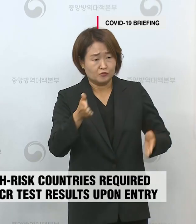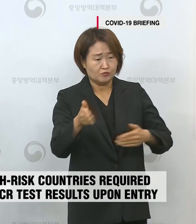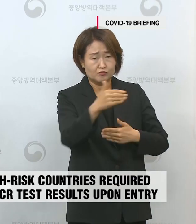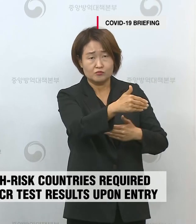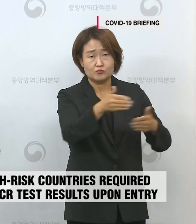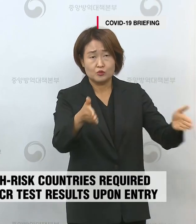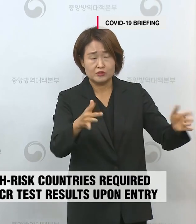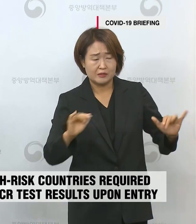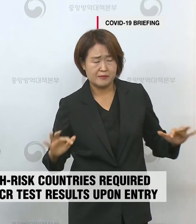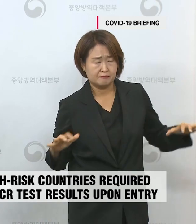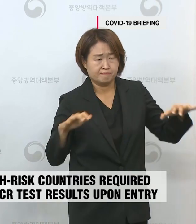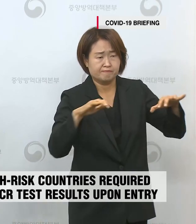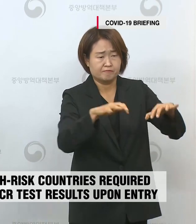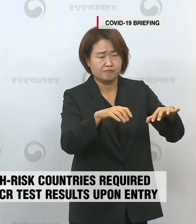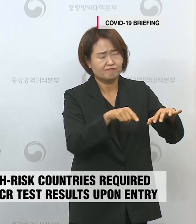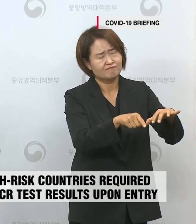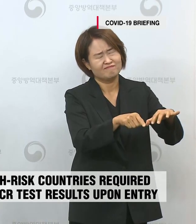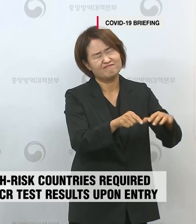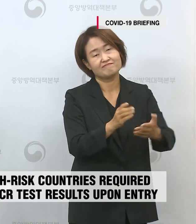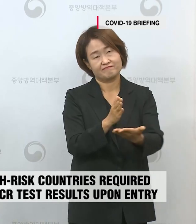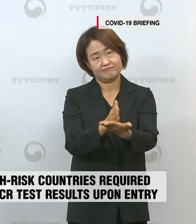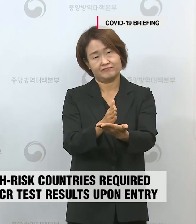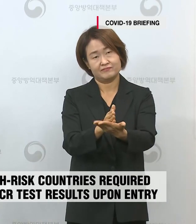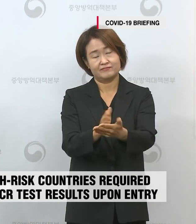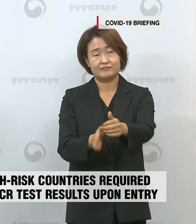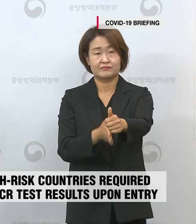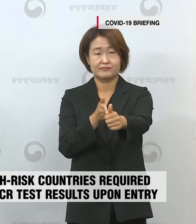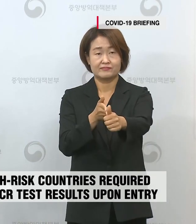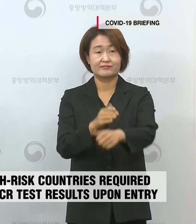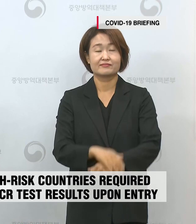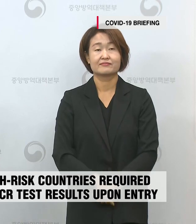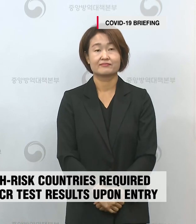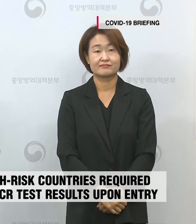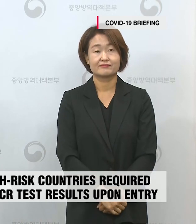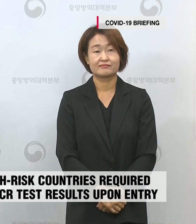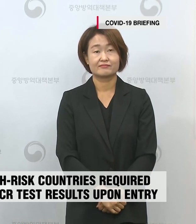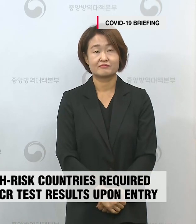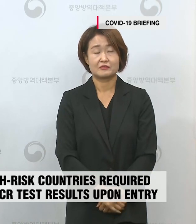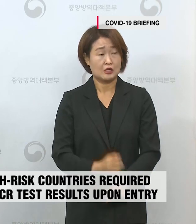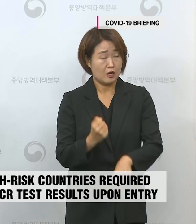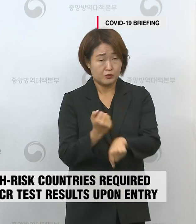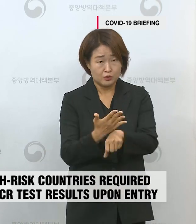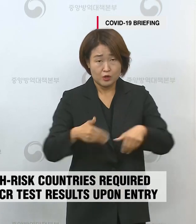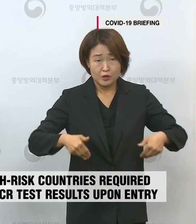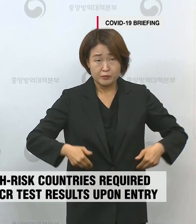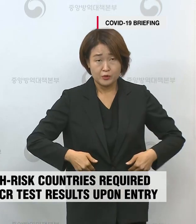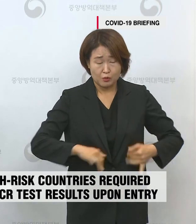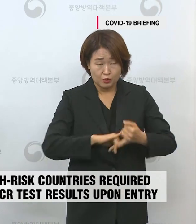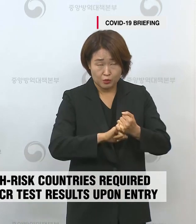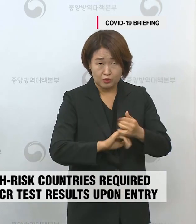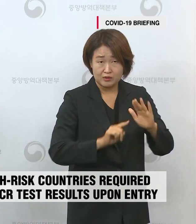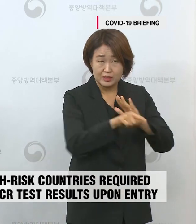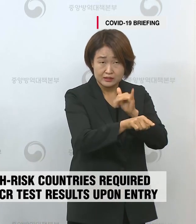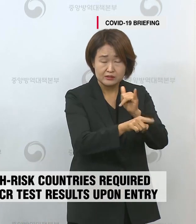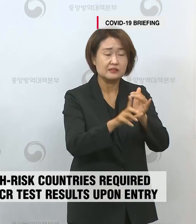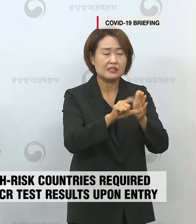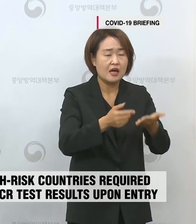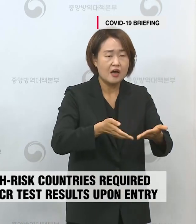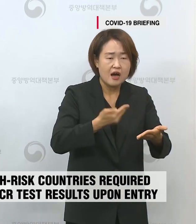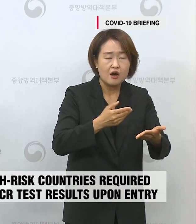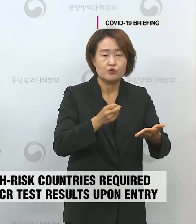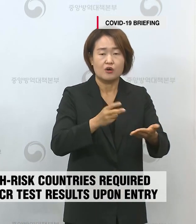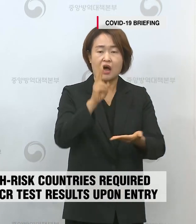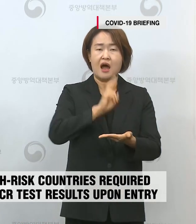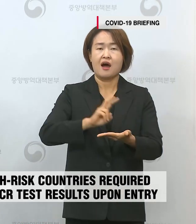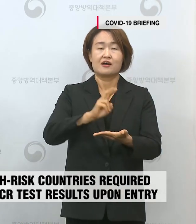of 65, please refrain from going to crowded spaces. And if you unavoidably have to visit